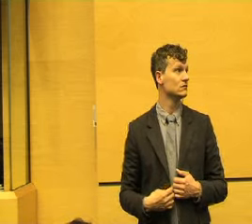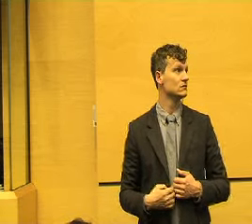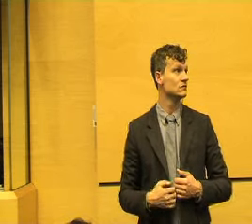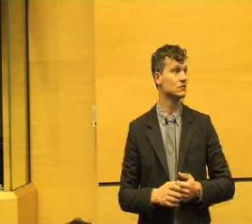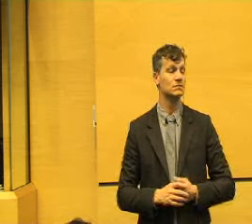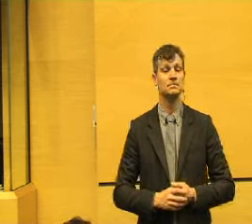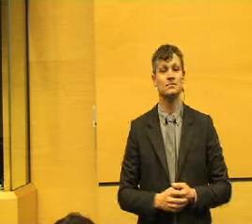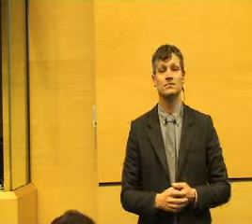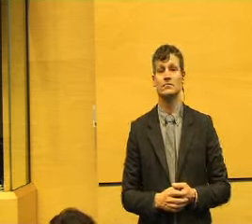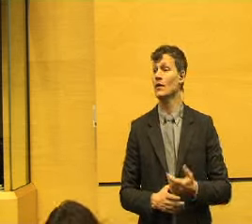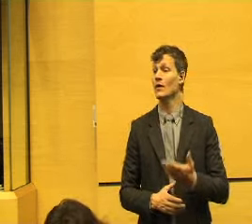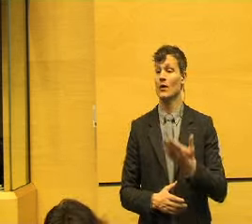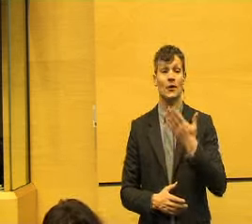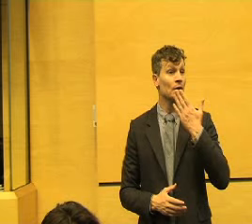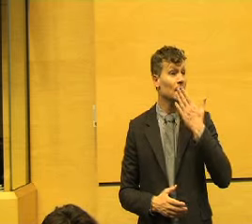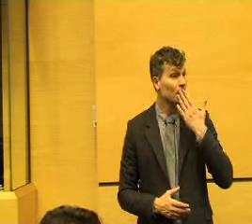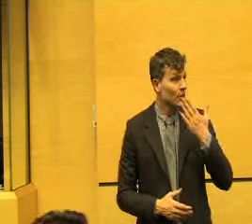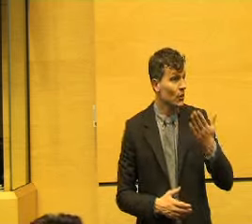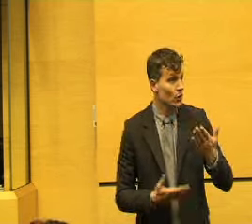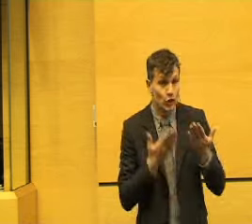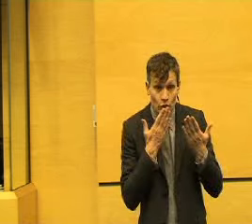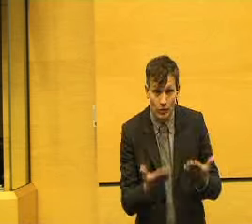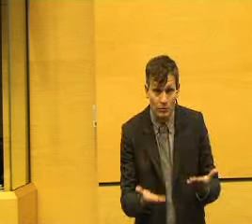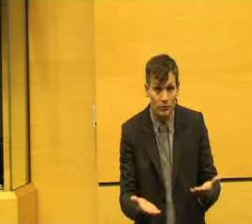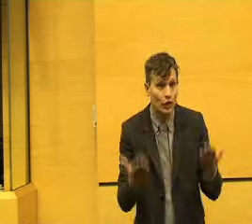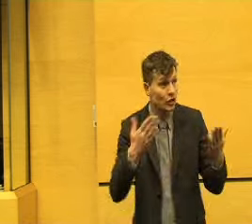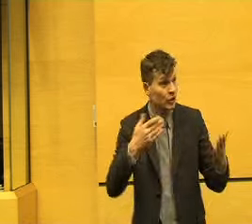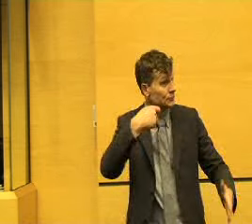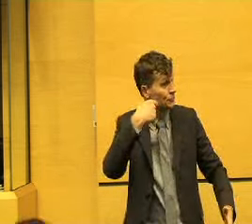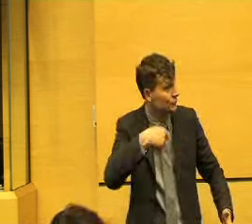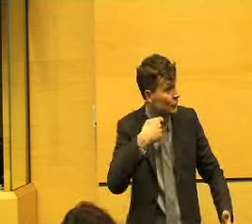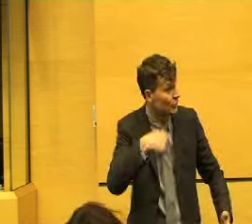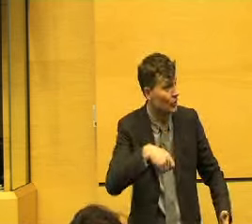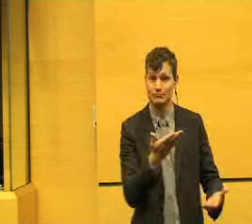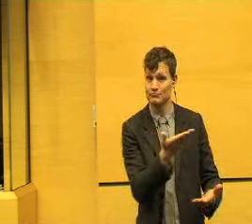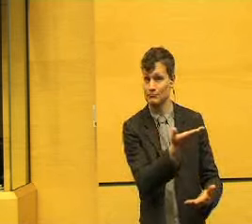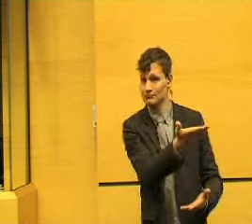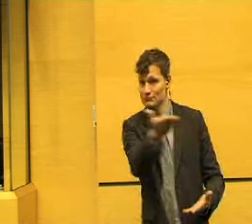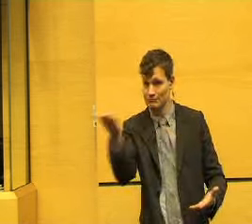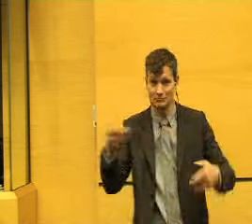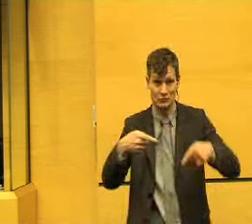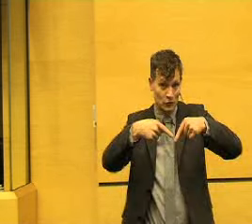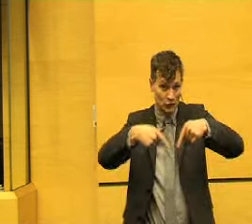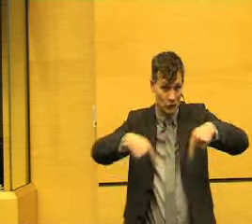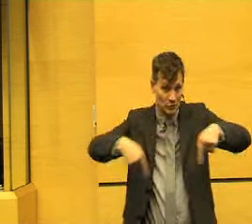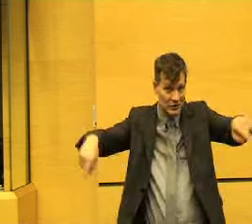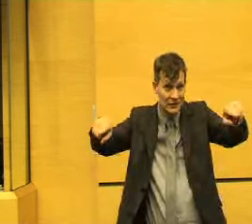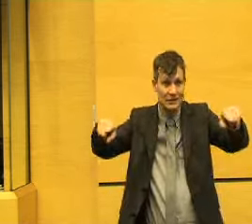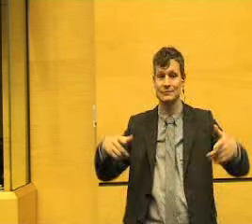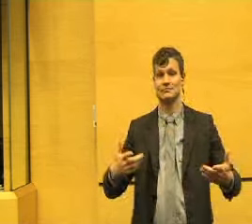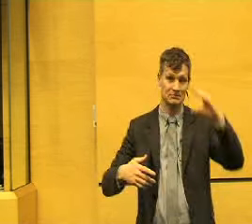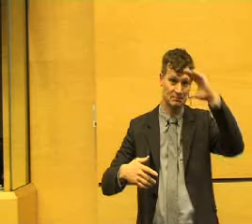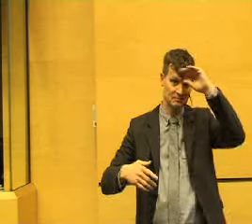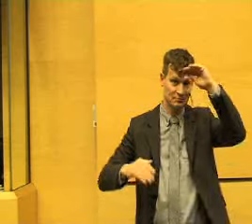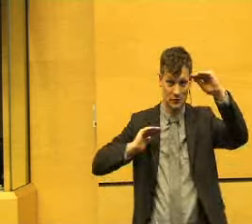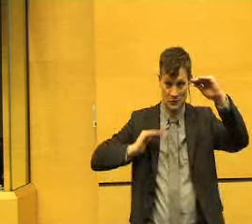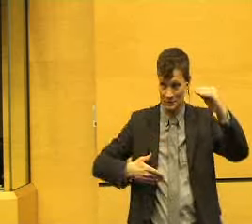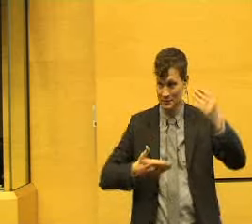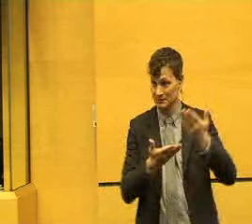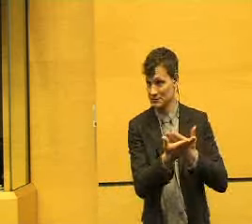Thank you. Good morning, Madam Chair, distinguished committee, and ladies and gentlemen. Due to